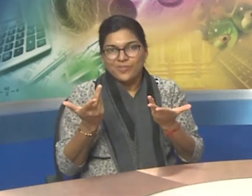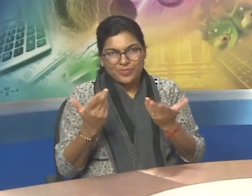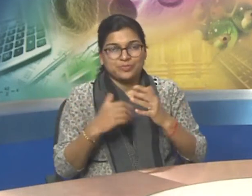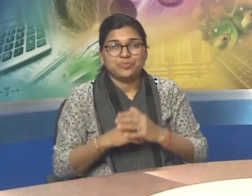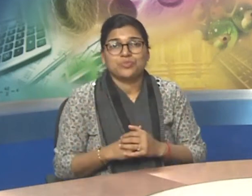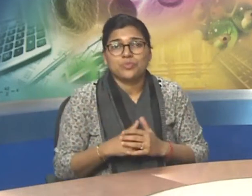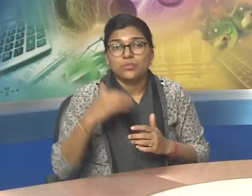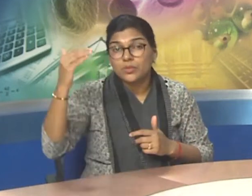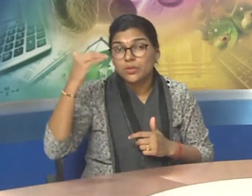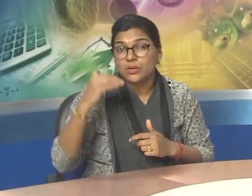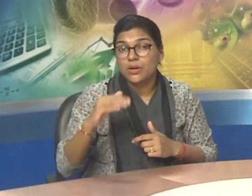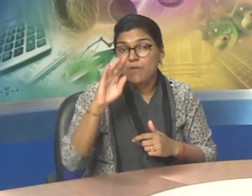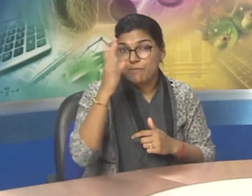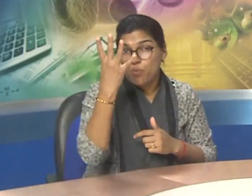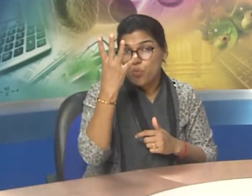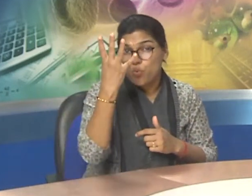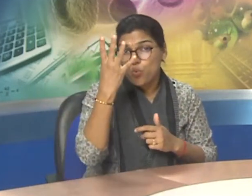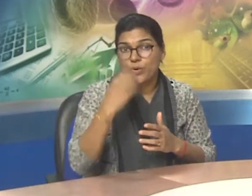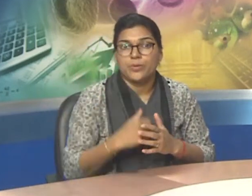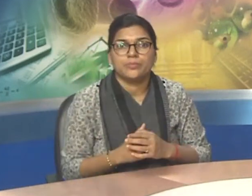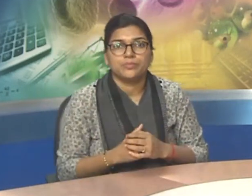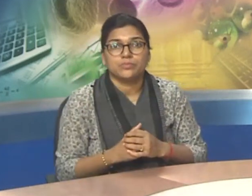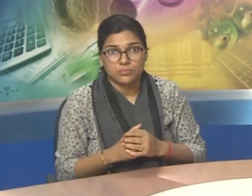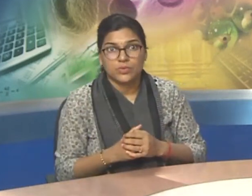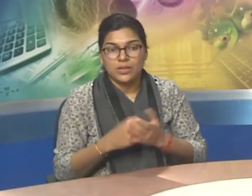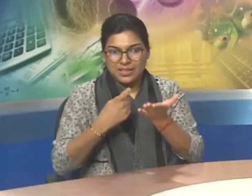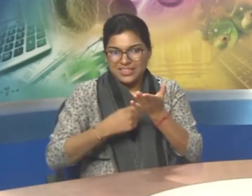required. Next important point, fourth one, is